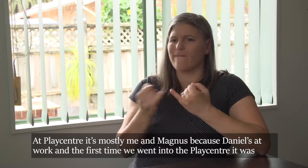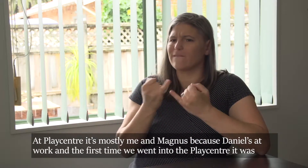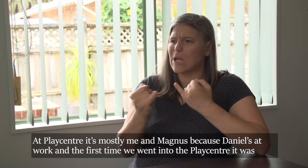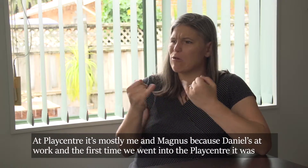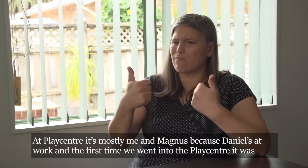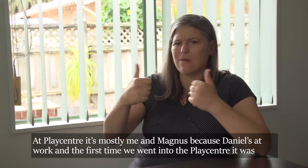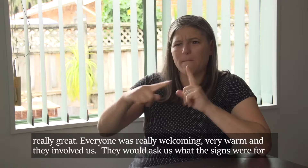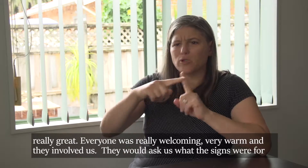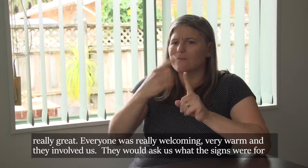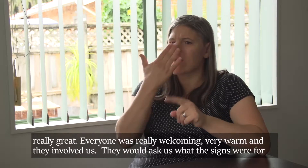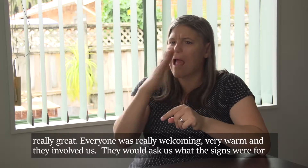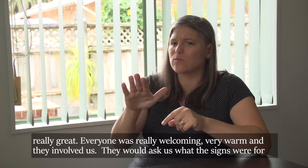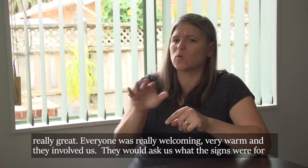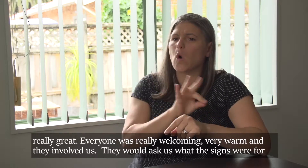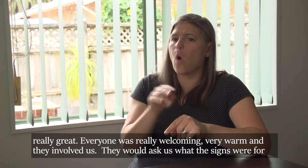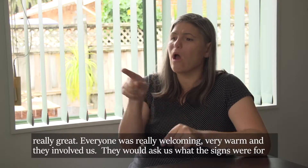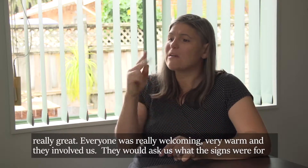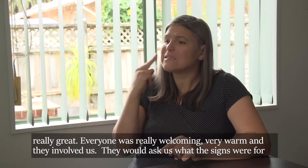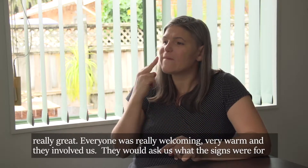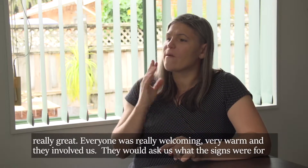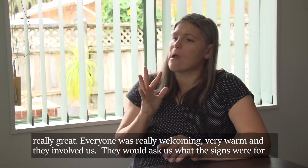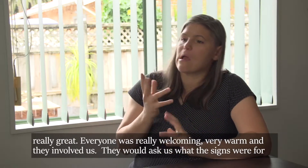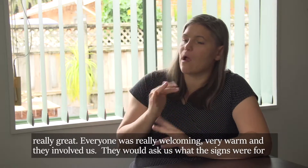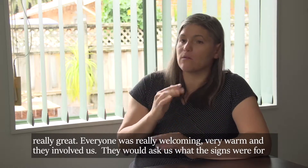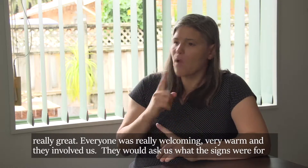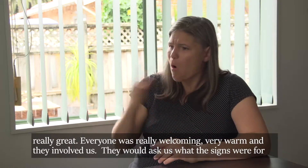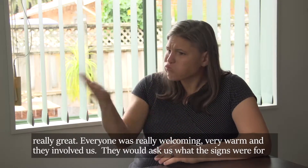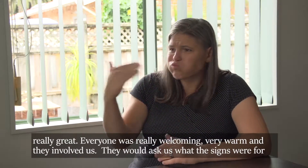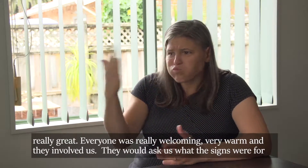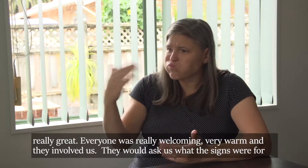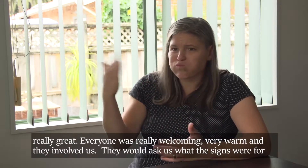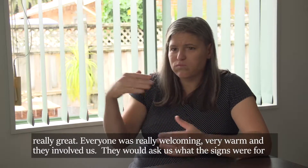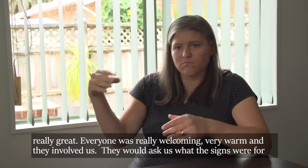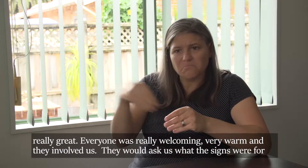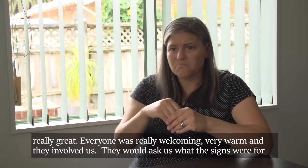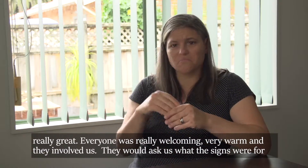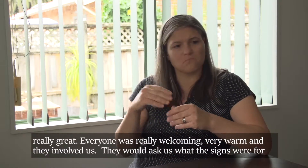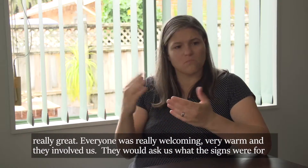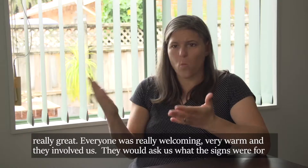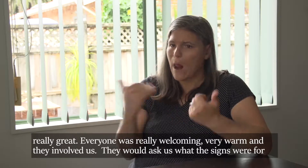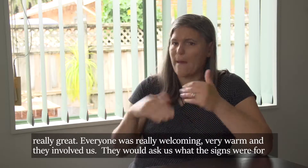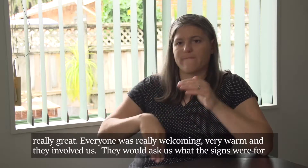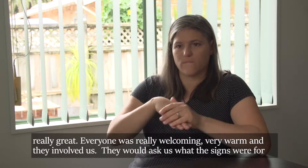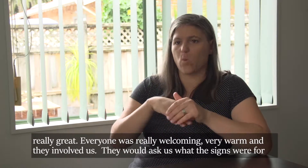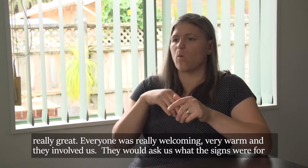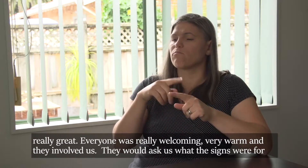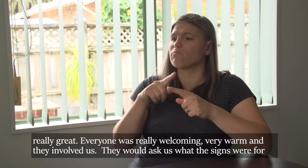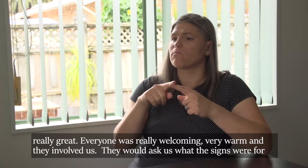it was really great. Everyone was very welcoming, very warm, and they involved us. They